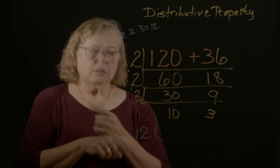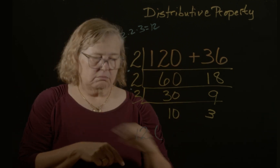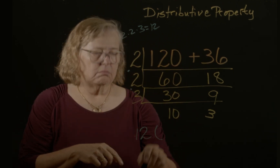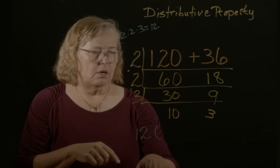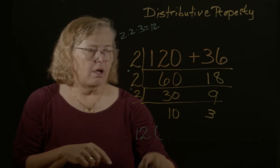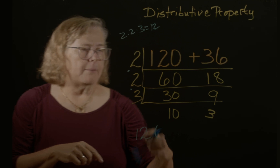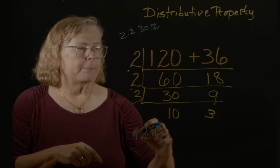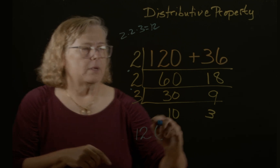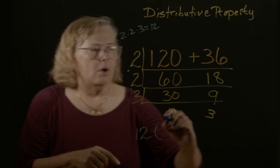Bring down the leftovers, right.